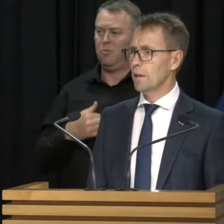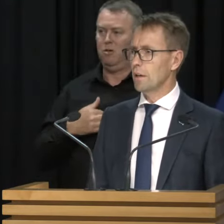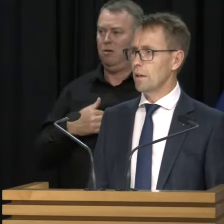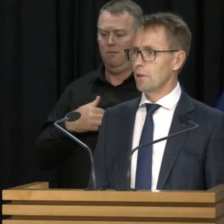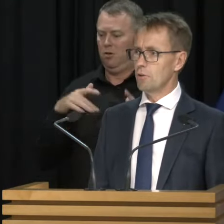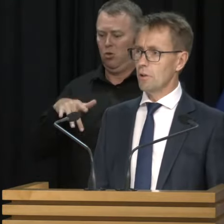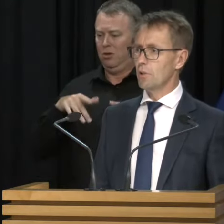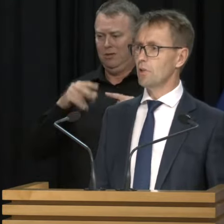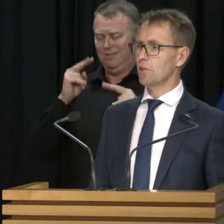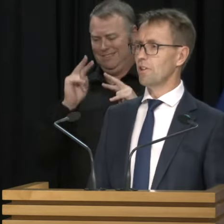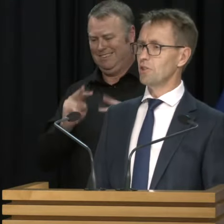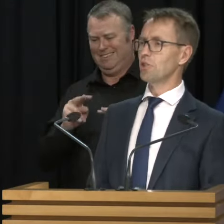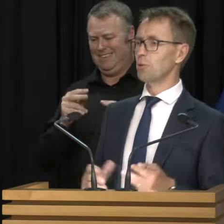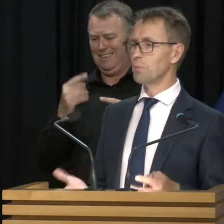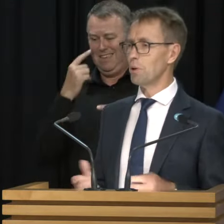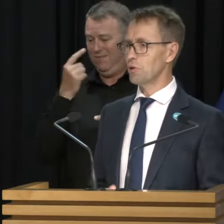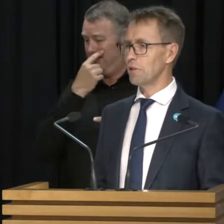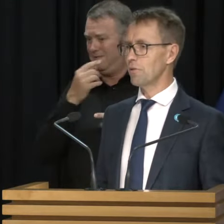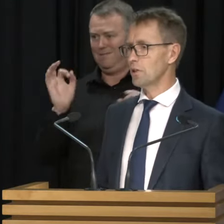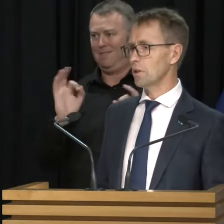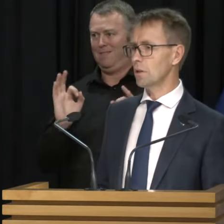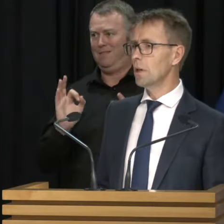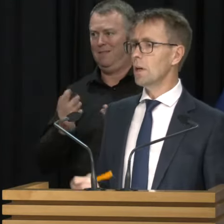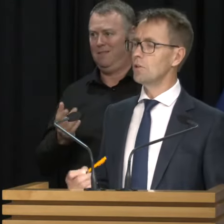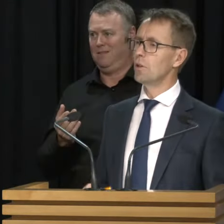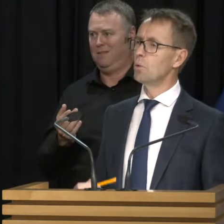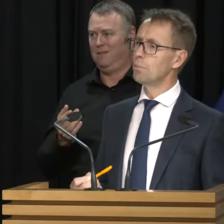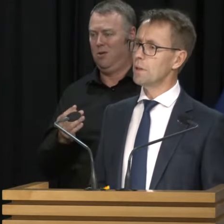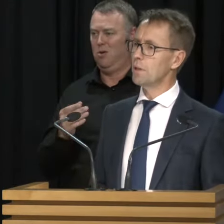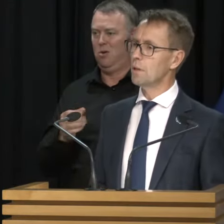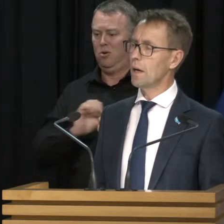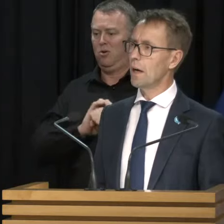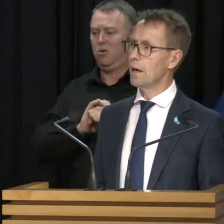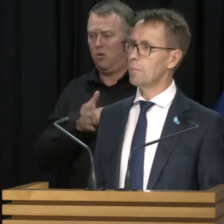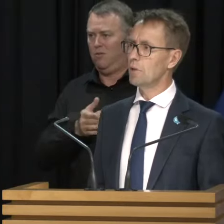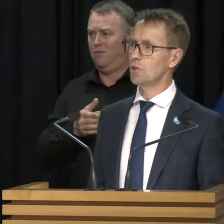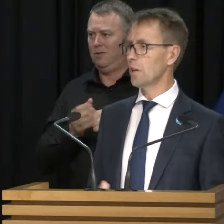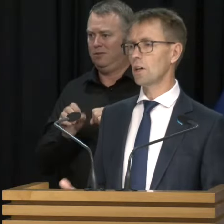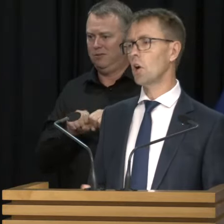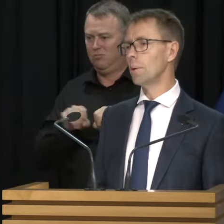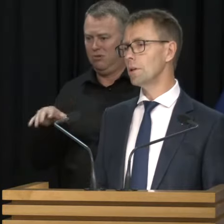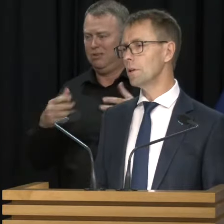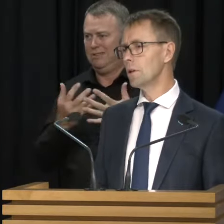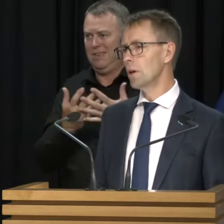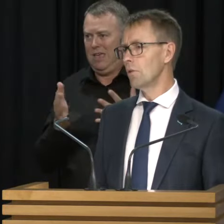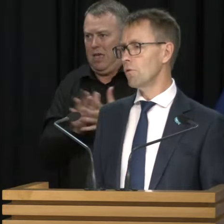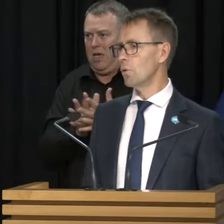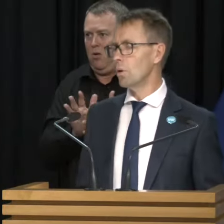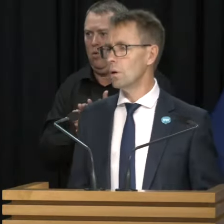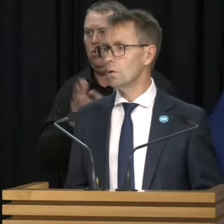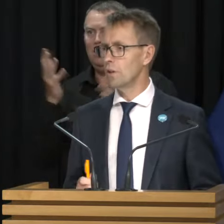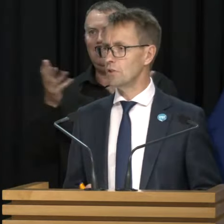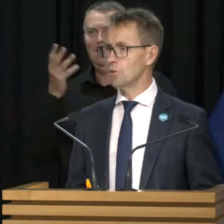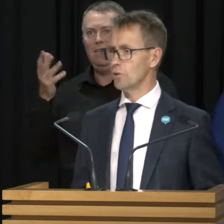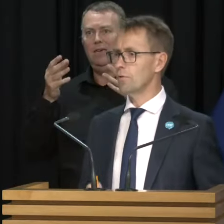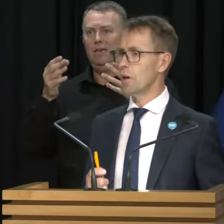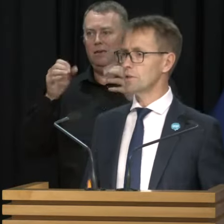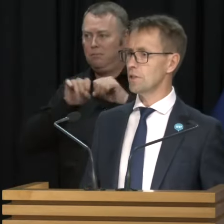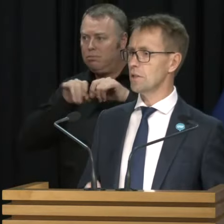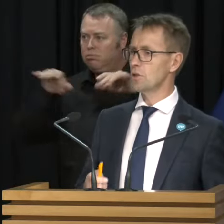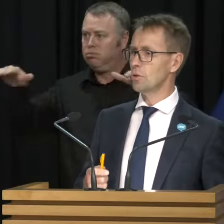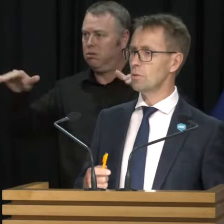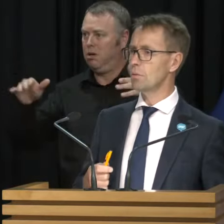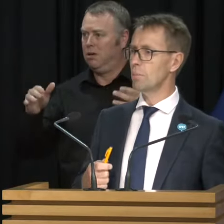and this is a respiratory infection. It would be it's not uncommon for these sorts